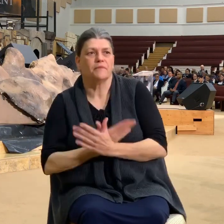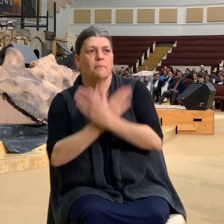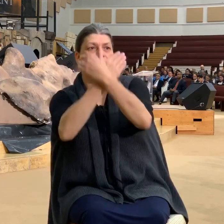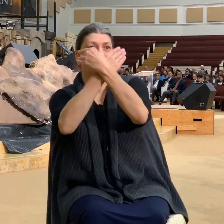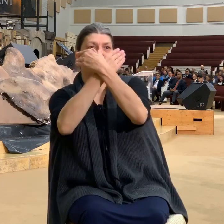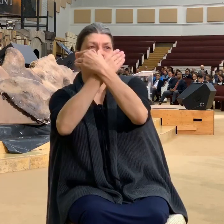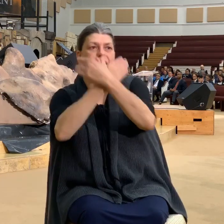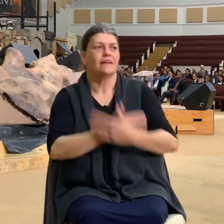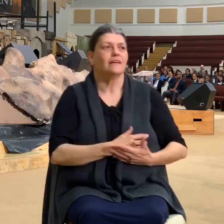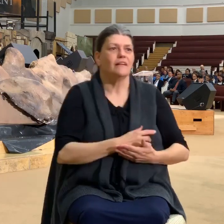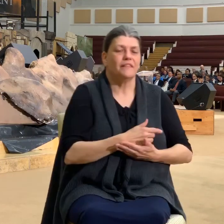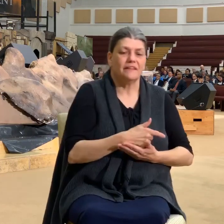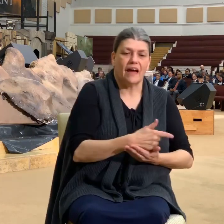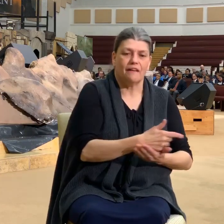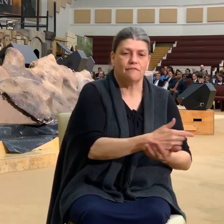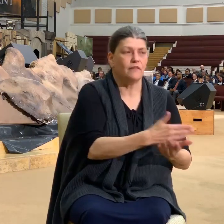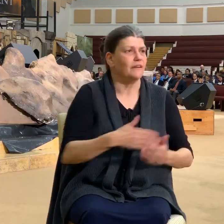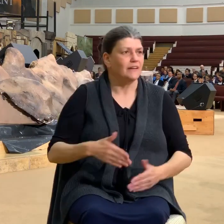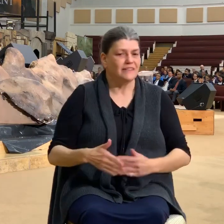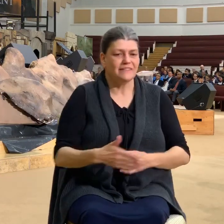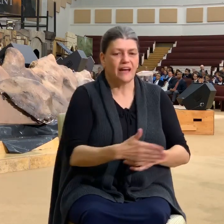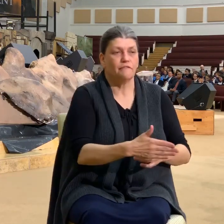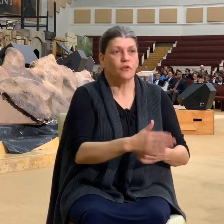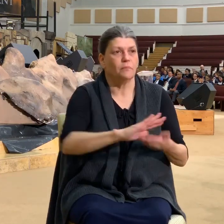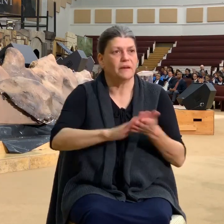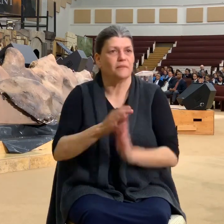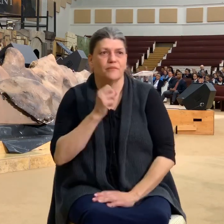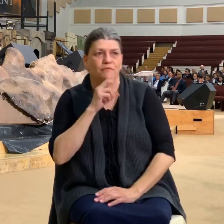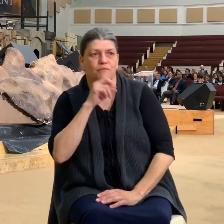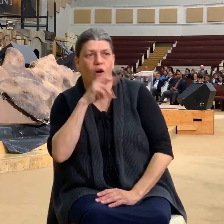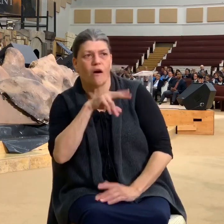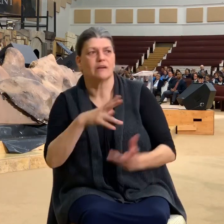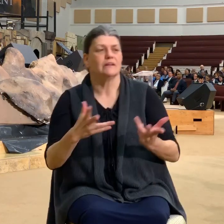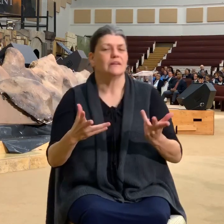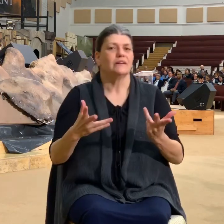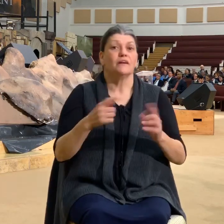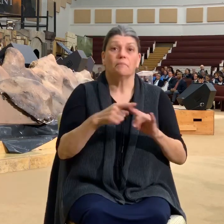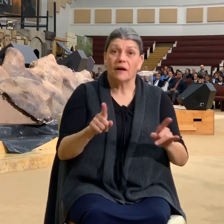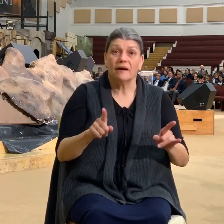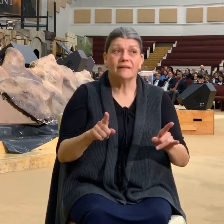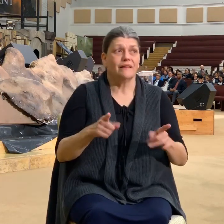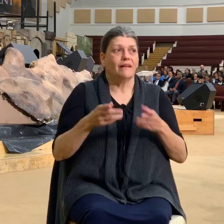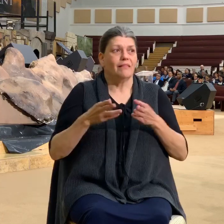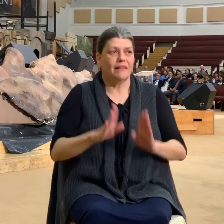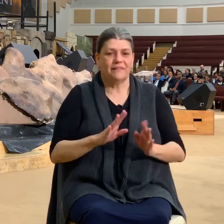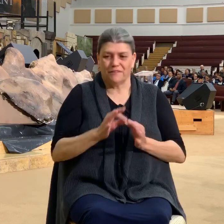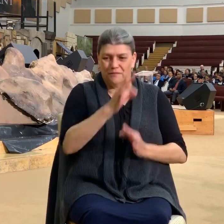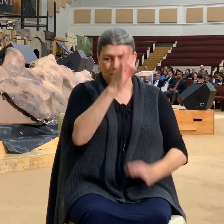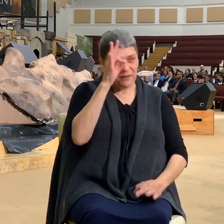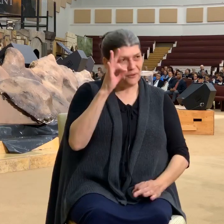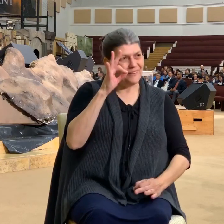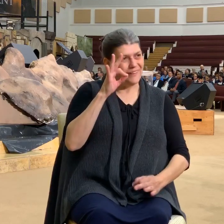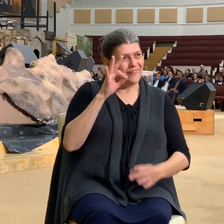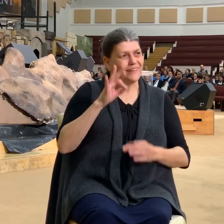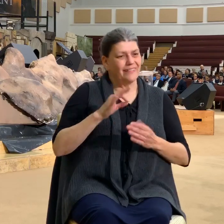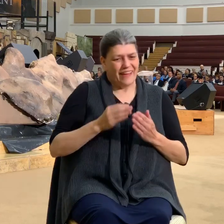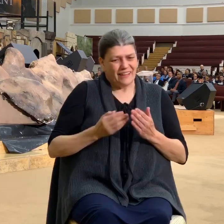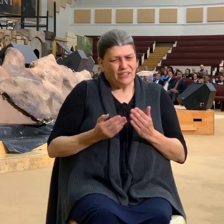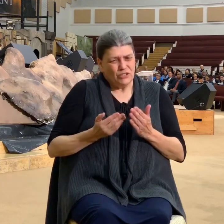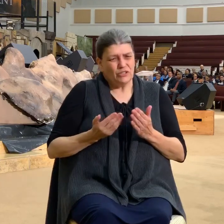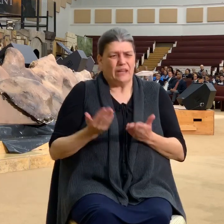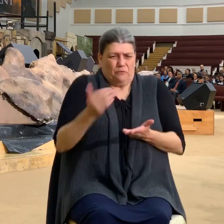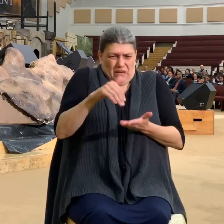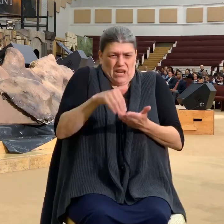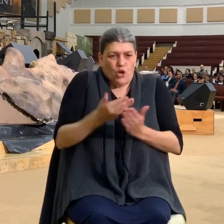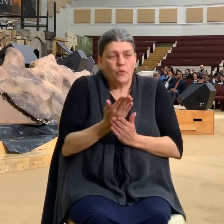to the frog, that's metamorphosis. He said, don't be conformed to the world, but let the spirit, that renewing of your mind, get in the presence